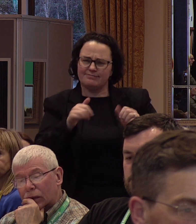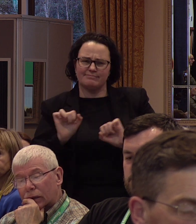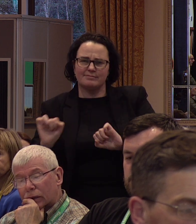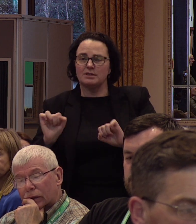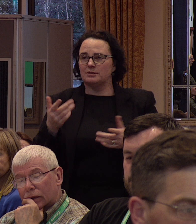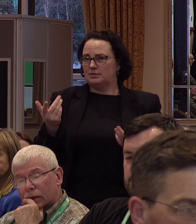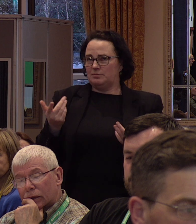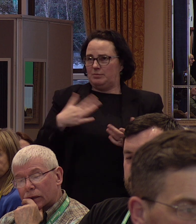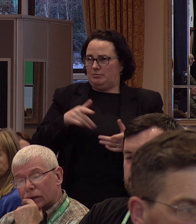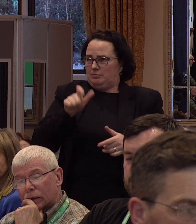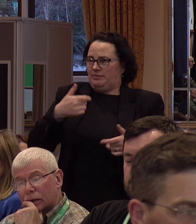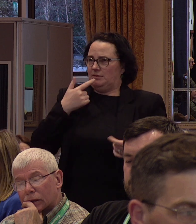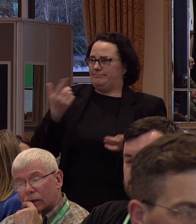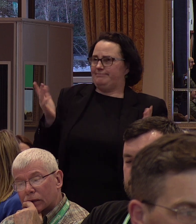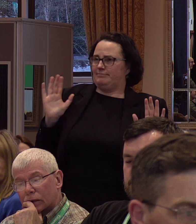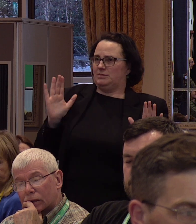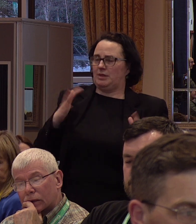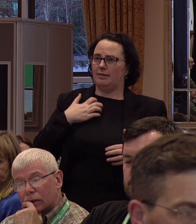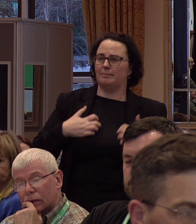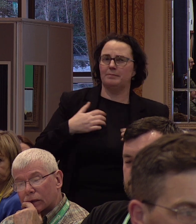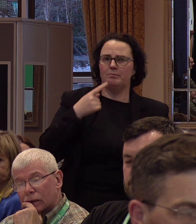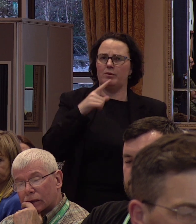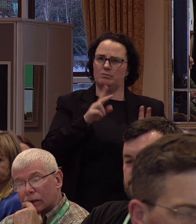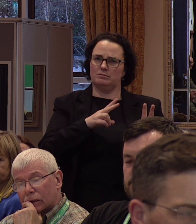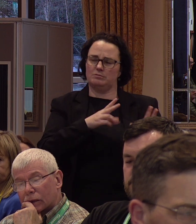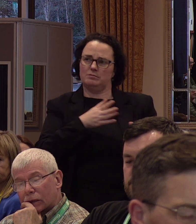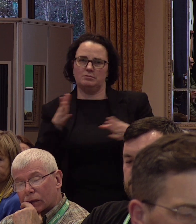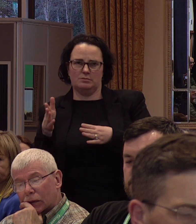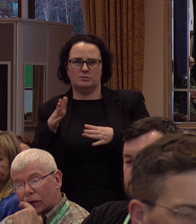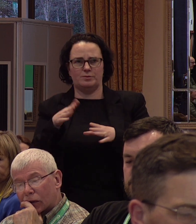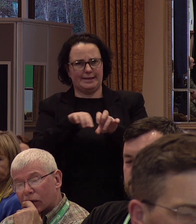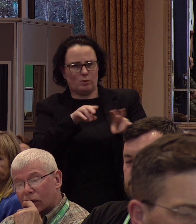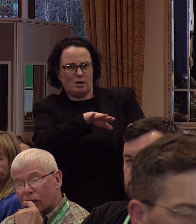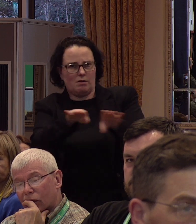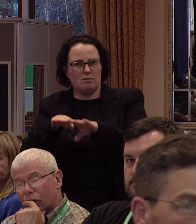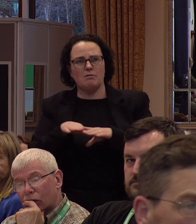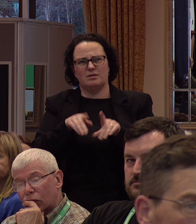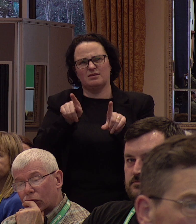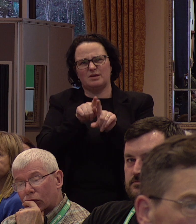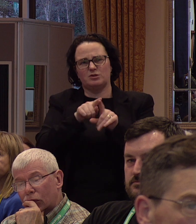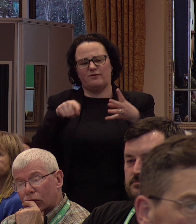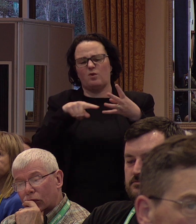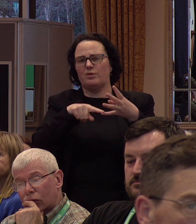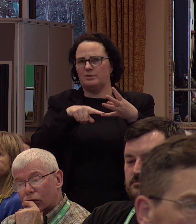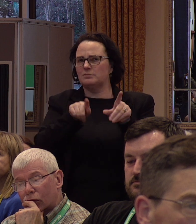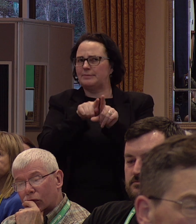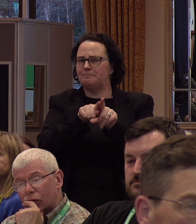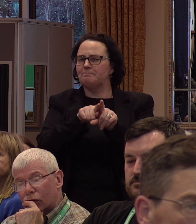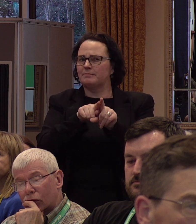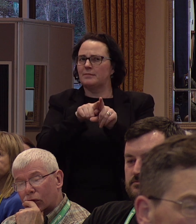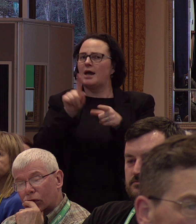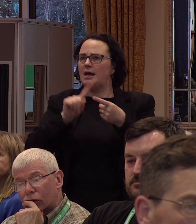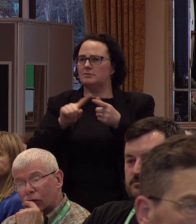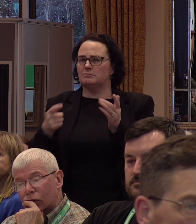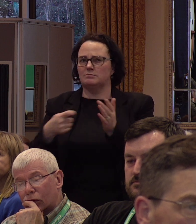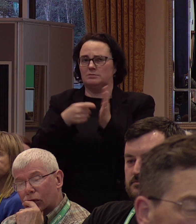an aptitude or appetite for. And the same applies to the 4th question. And just also a note, the citizens